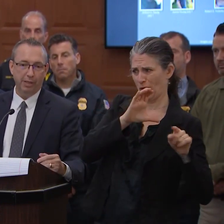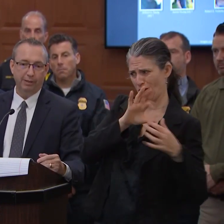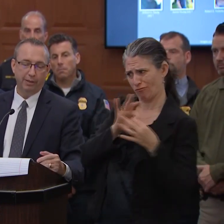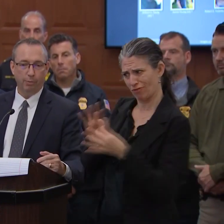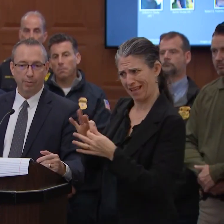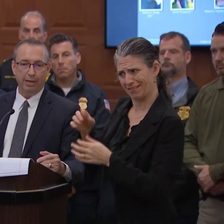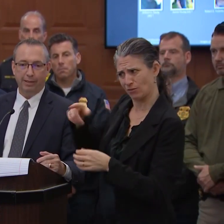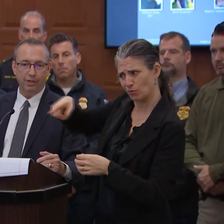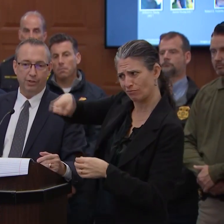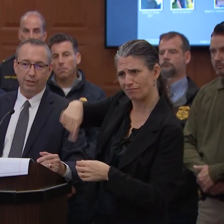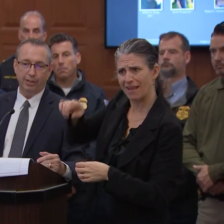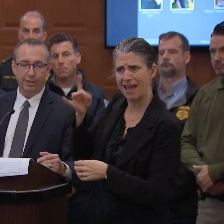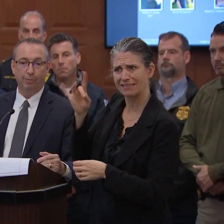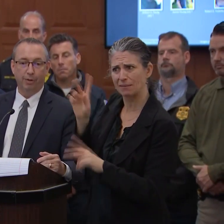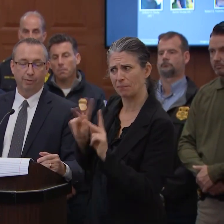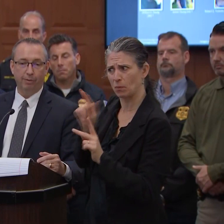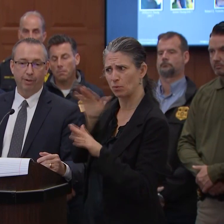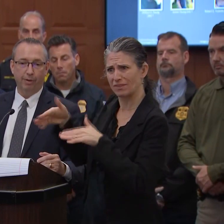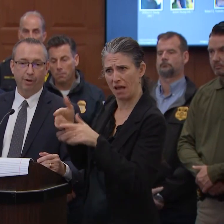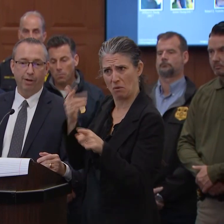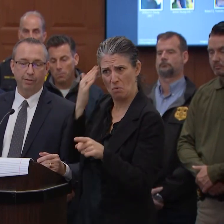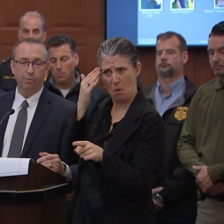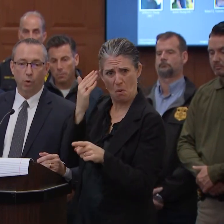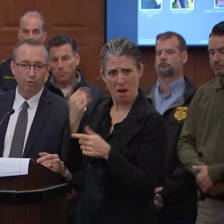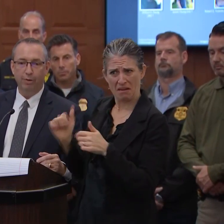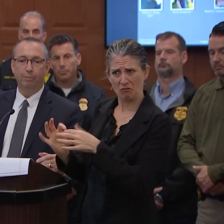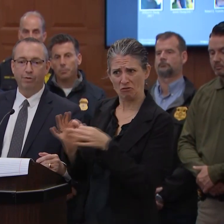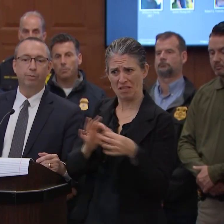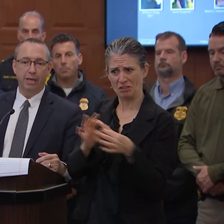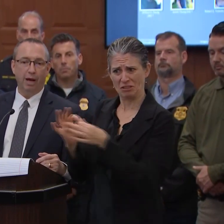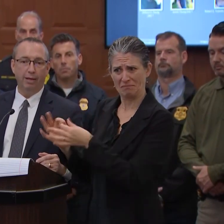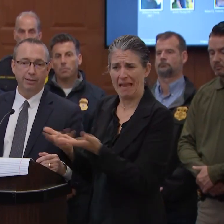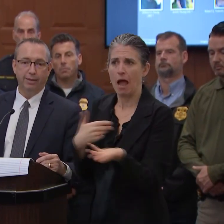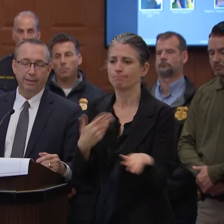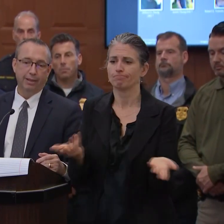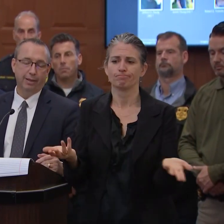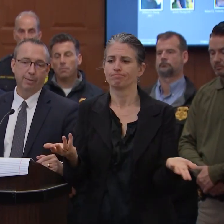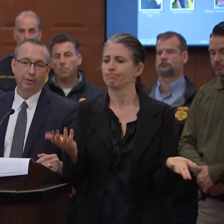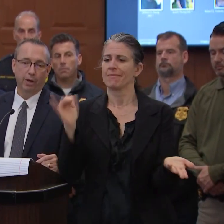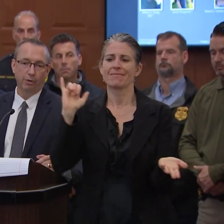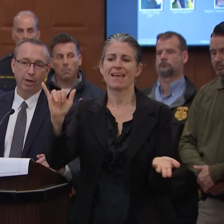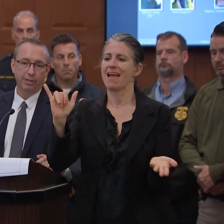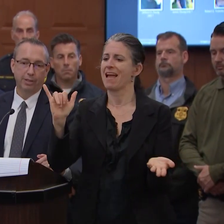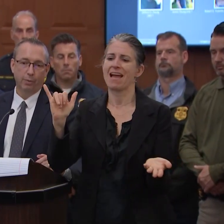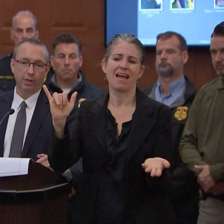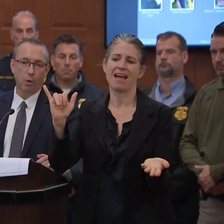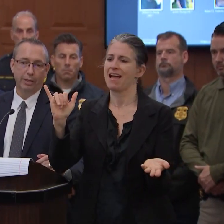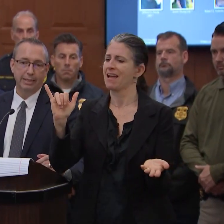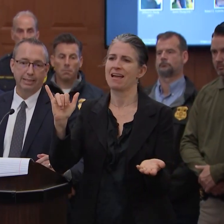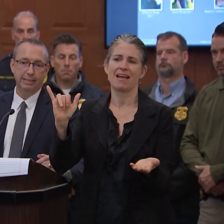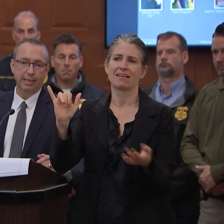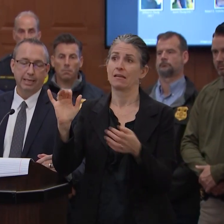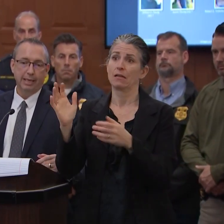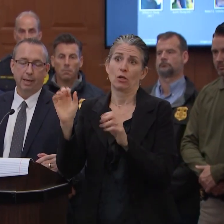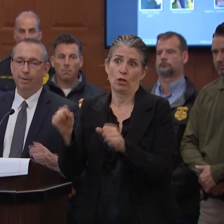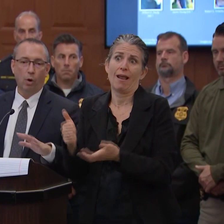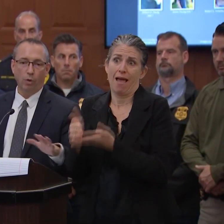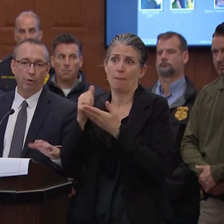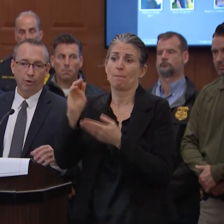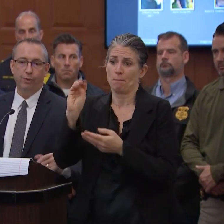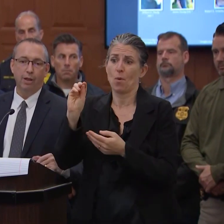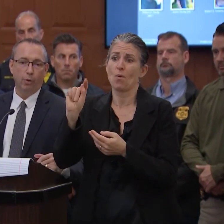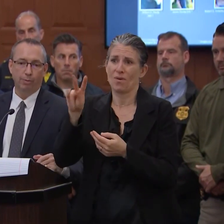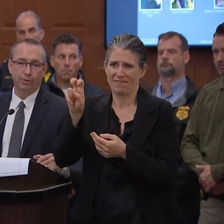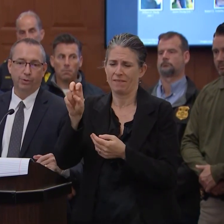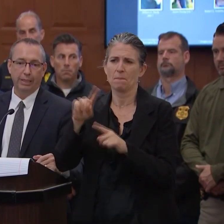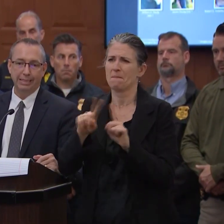would speak to premeditation and something as a motive above and beyond the mental health crisis that we know exists. But all